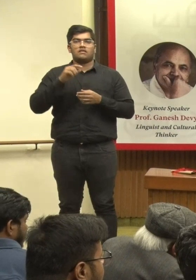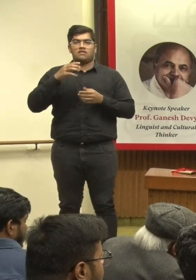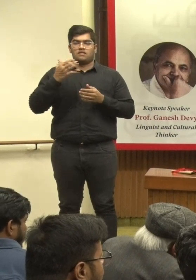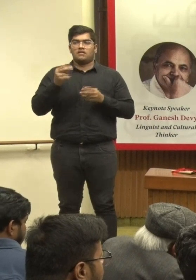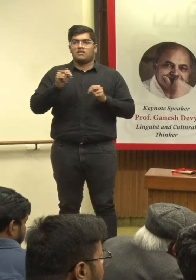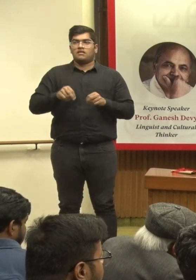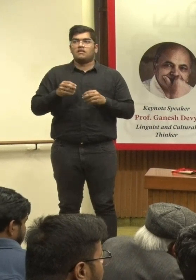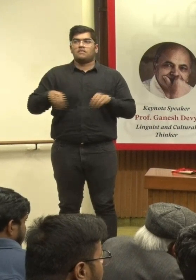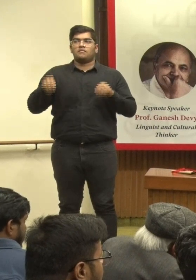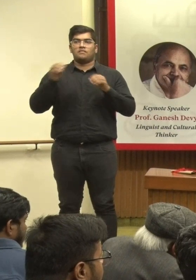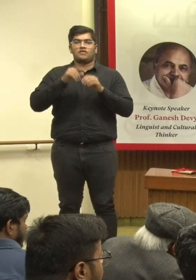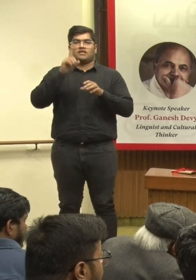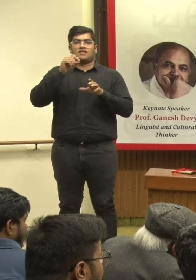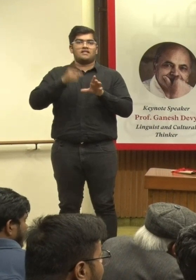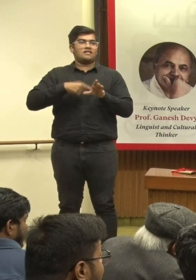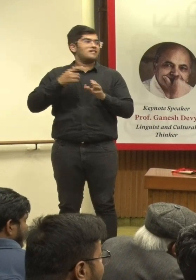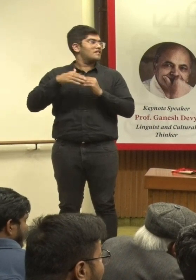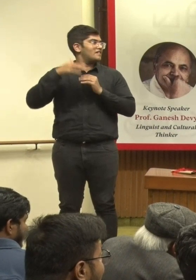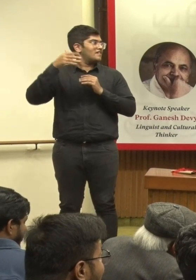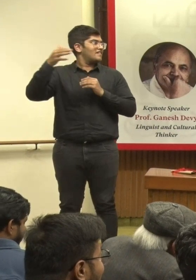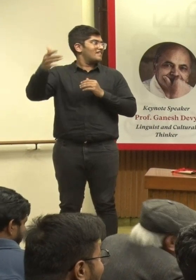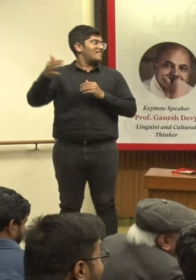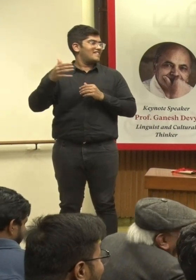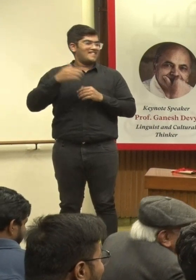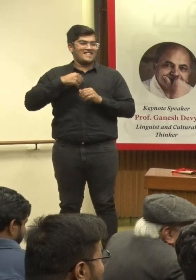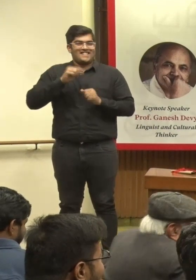complete next decade of, I mean, I can